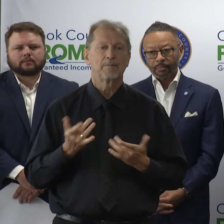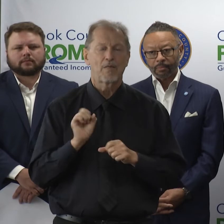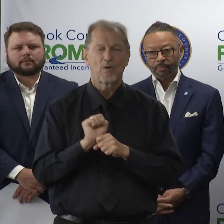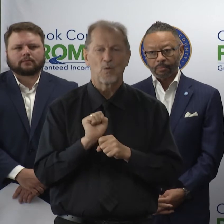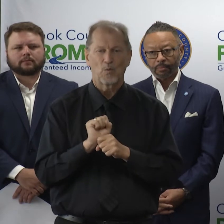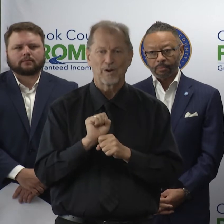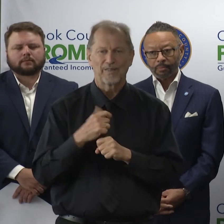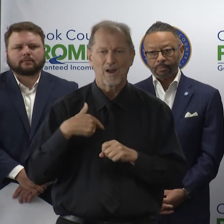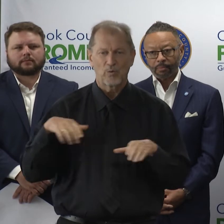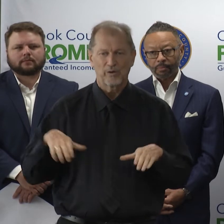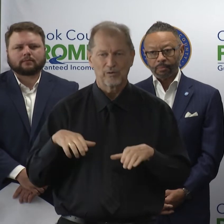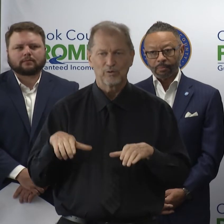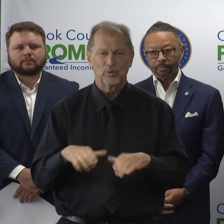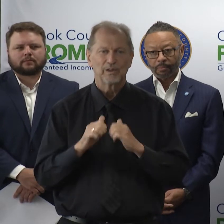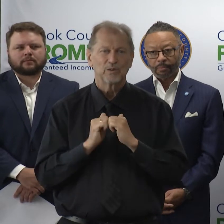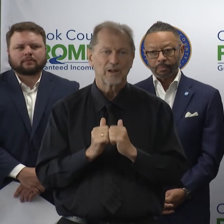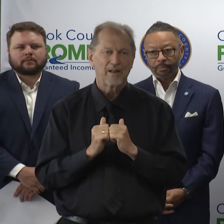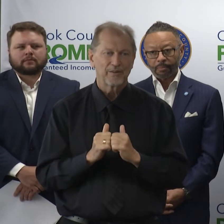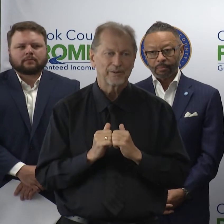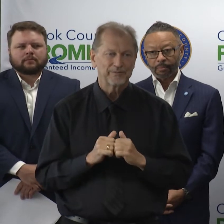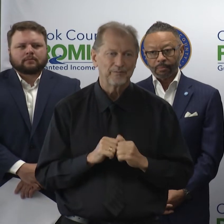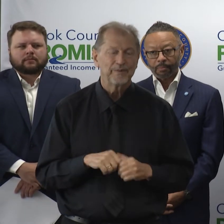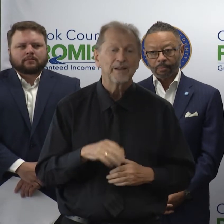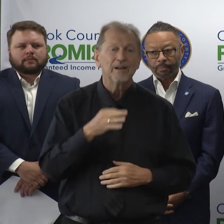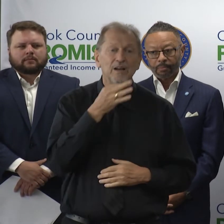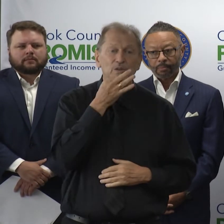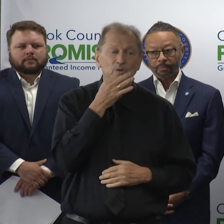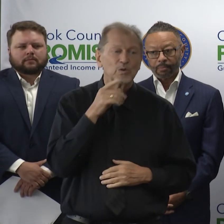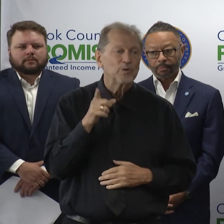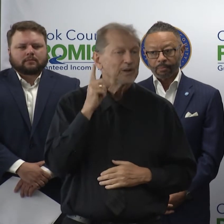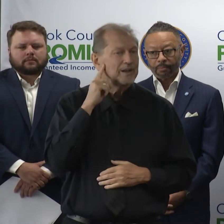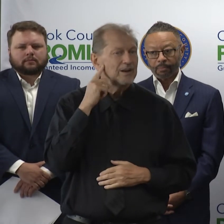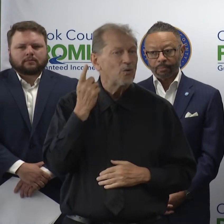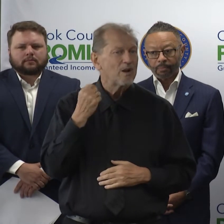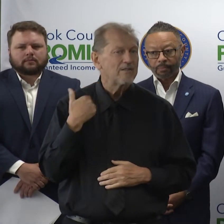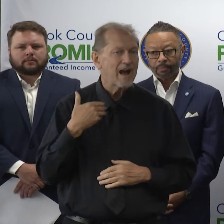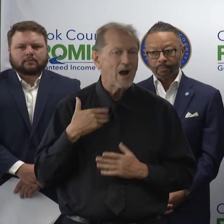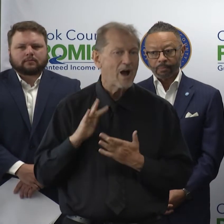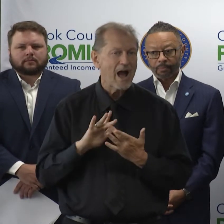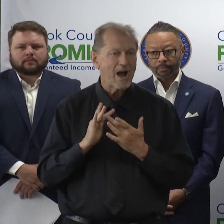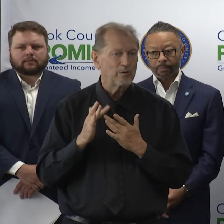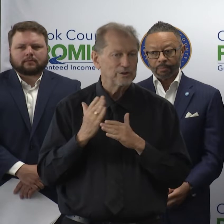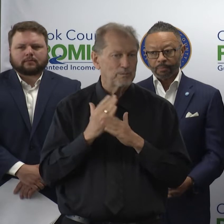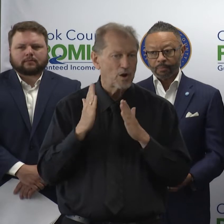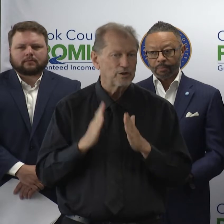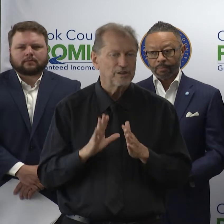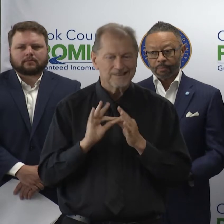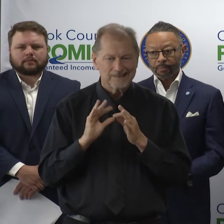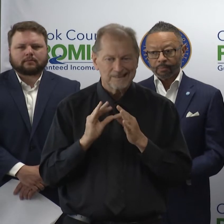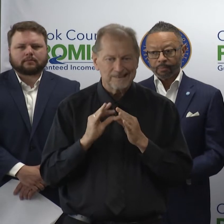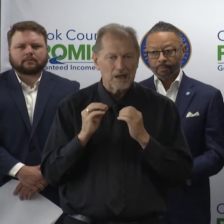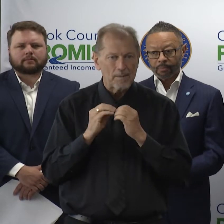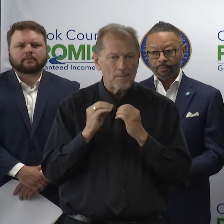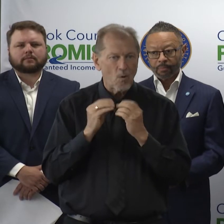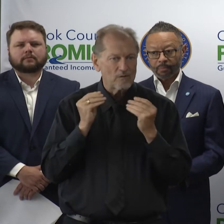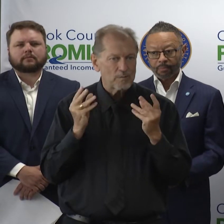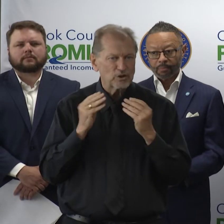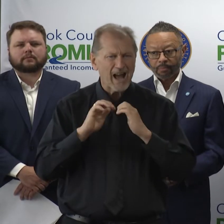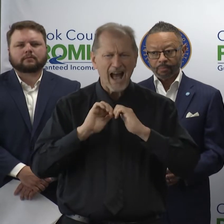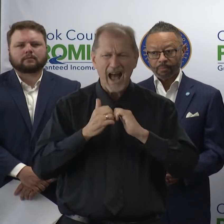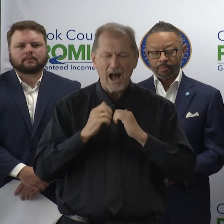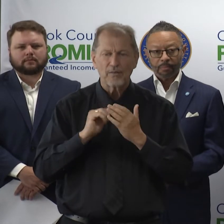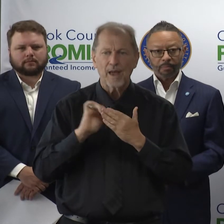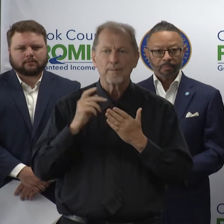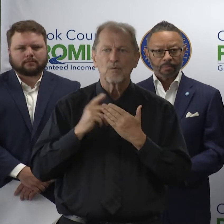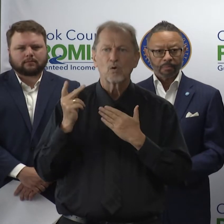are undertaking together. Shortly, you will hear about one of our outreach partners and learn more details about how this program and the outreach of